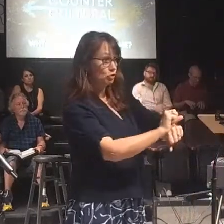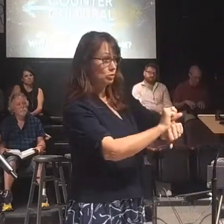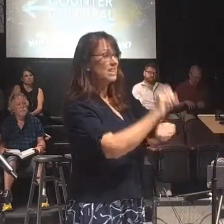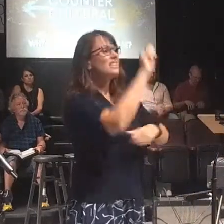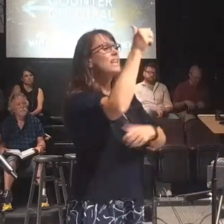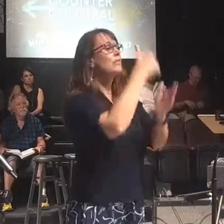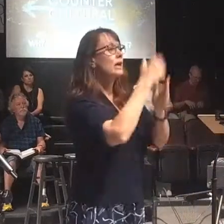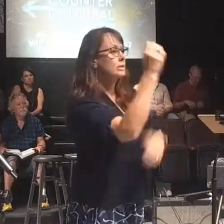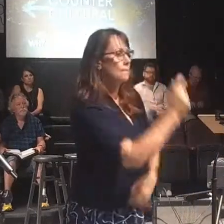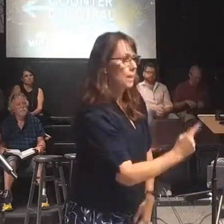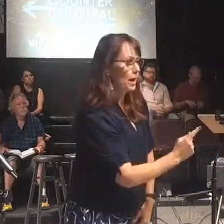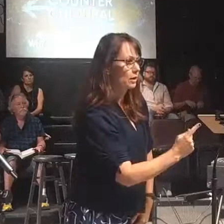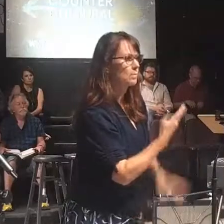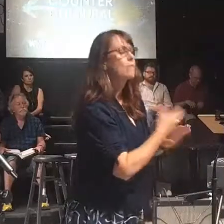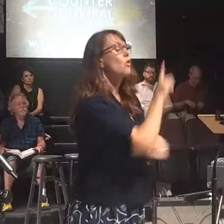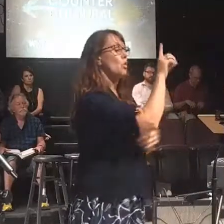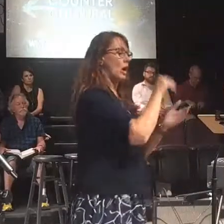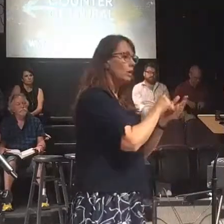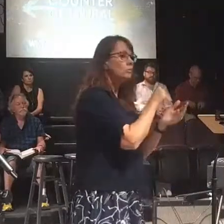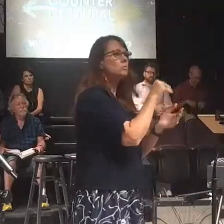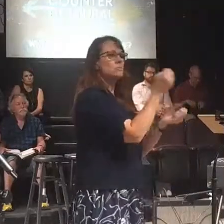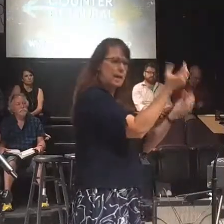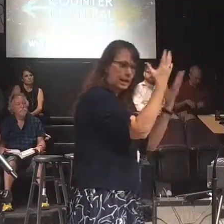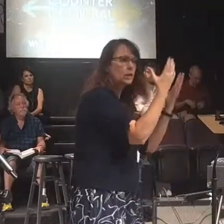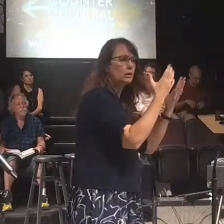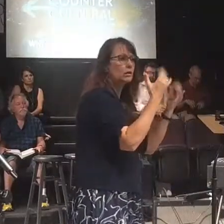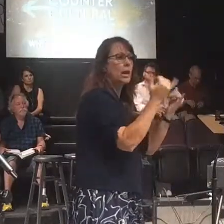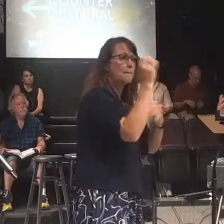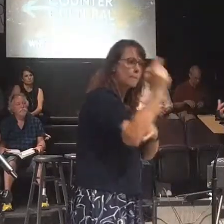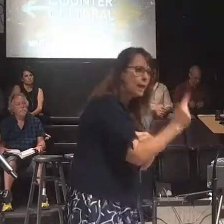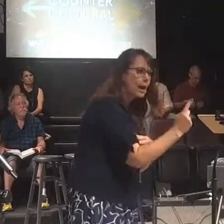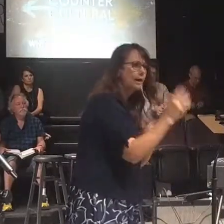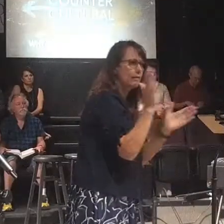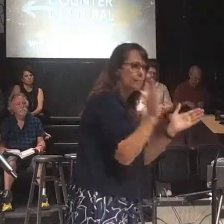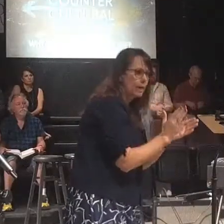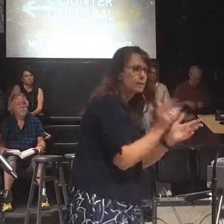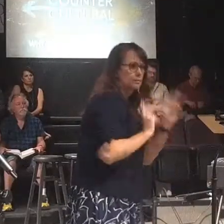this destroyed city of Jerusalem, and they are sort of